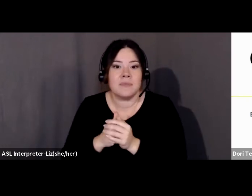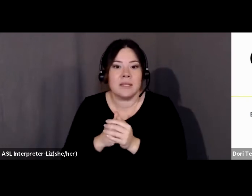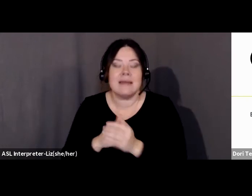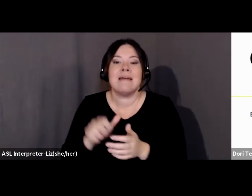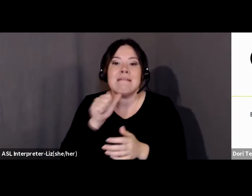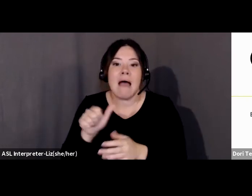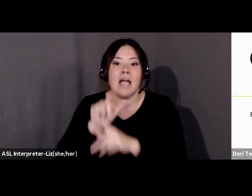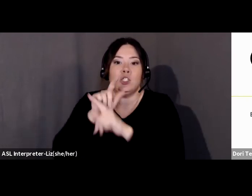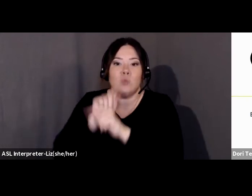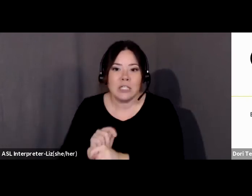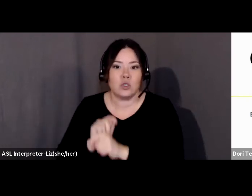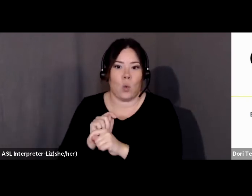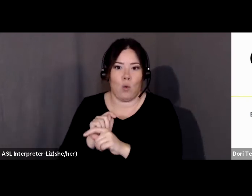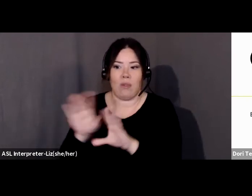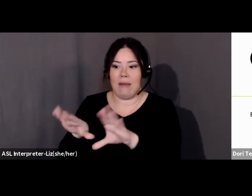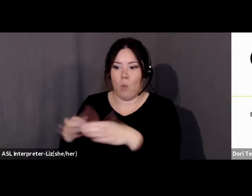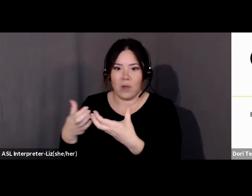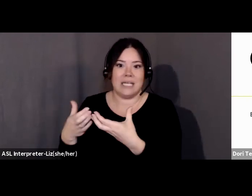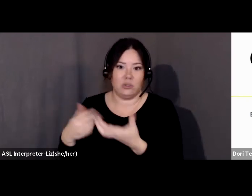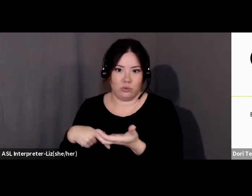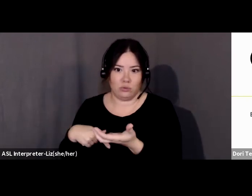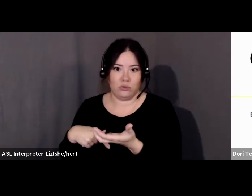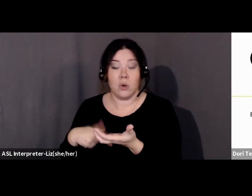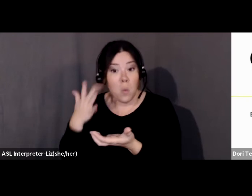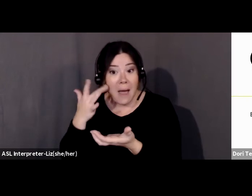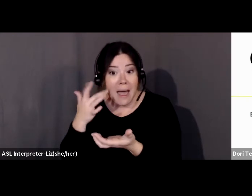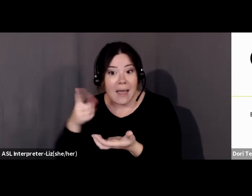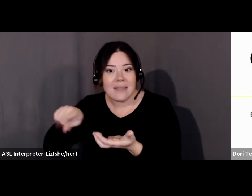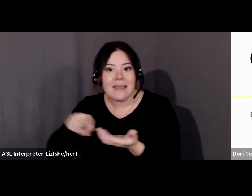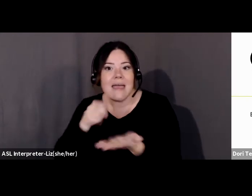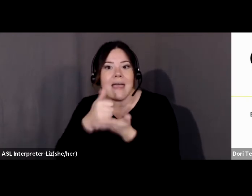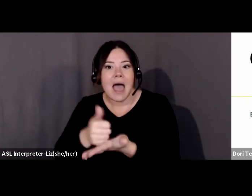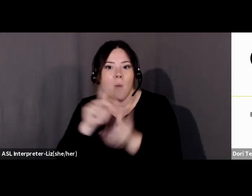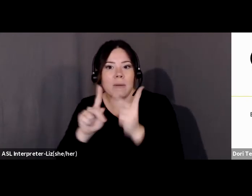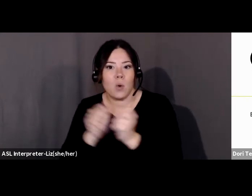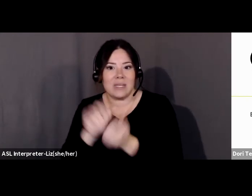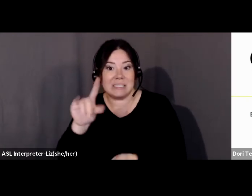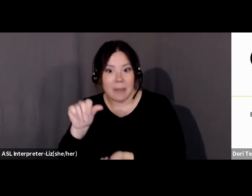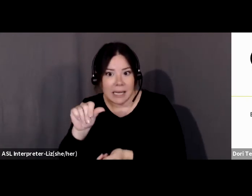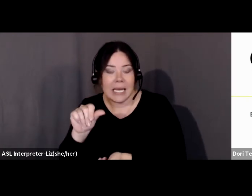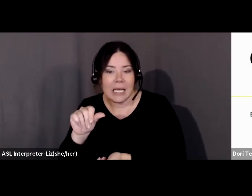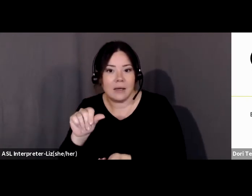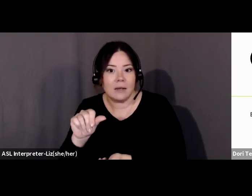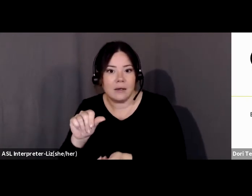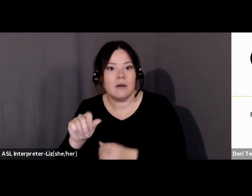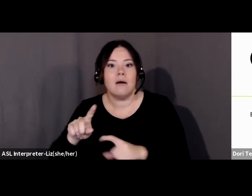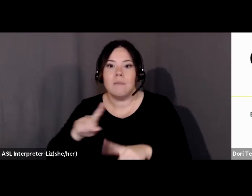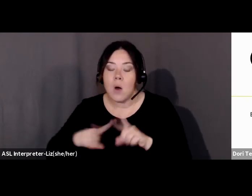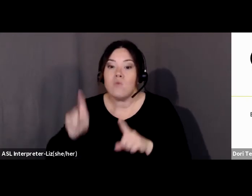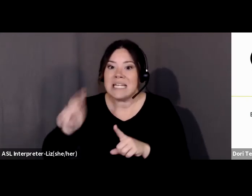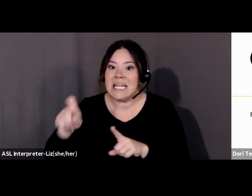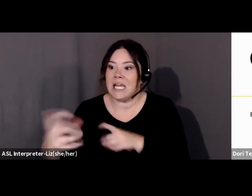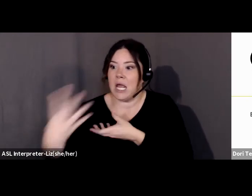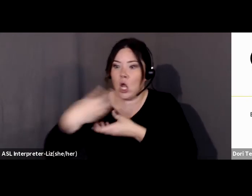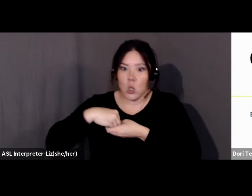non-traditional entities and organizations, because they serve people with disabilities, but we need to have them at the table so that